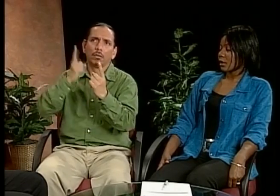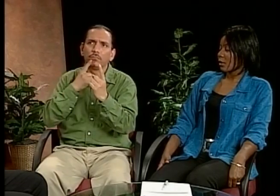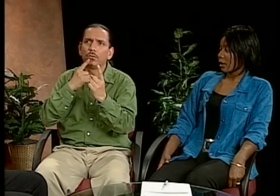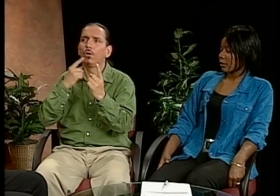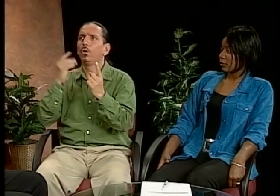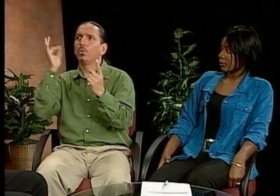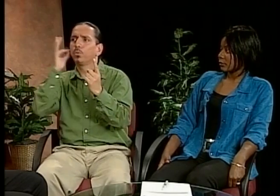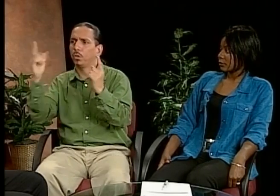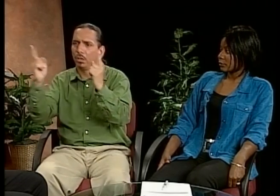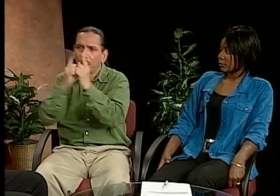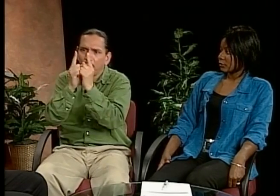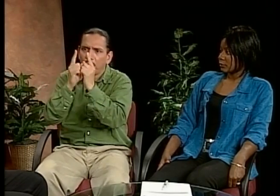Okay.